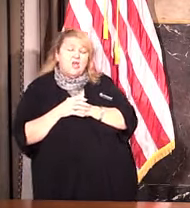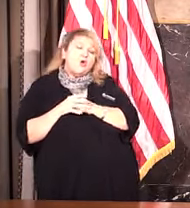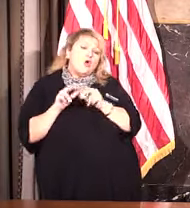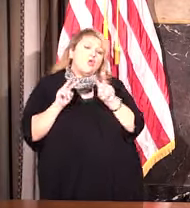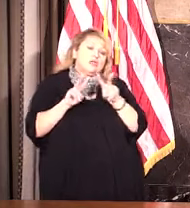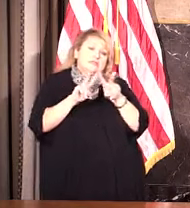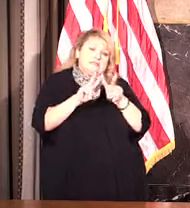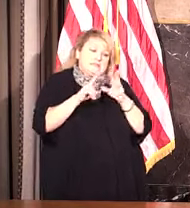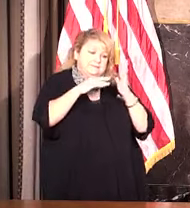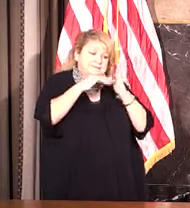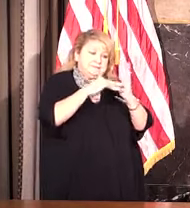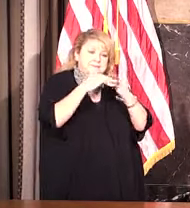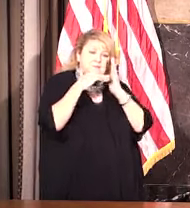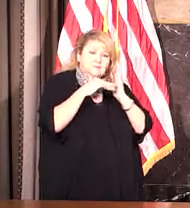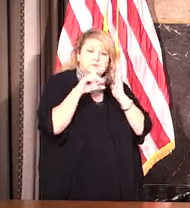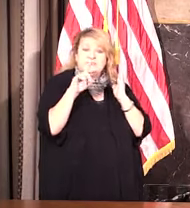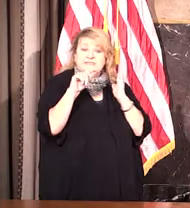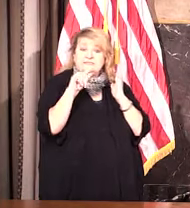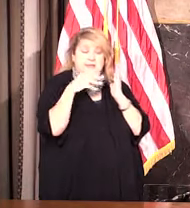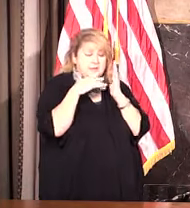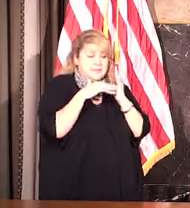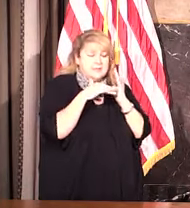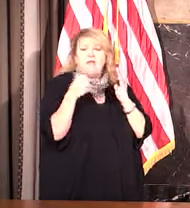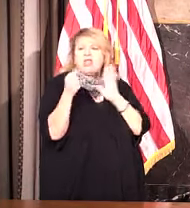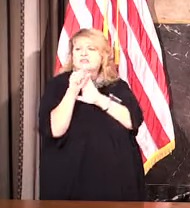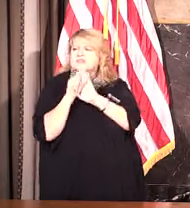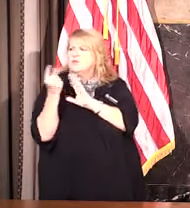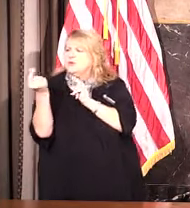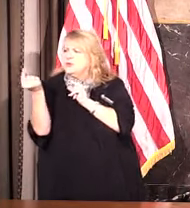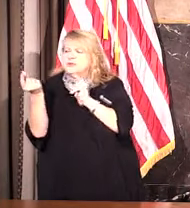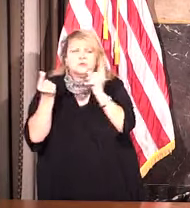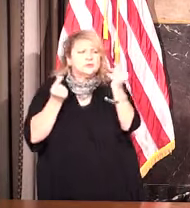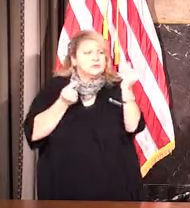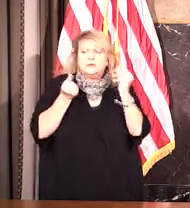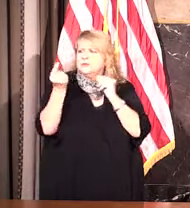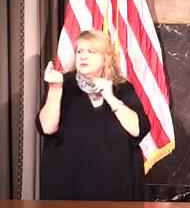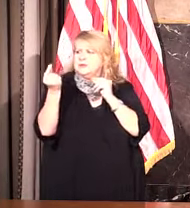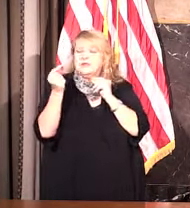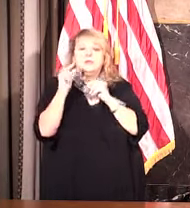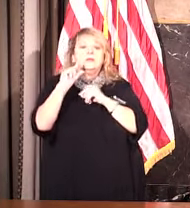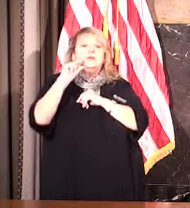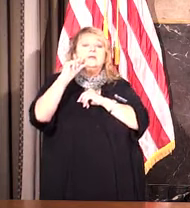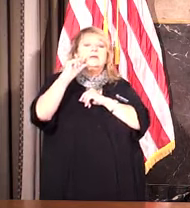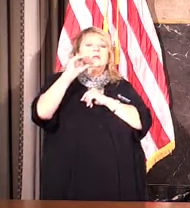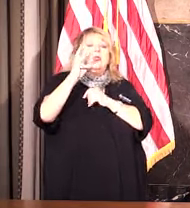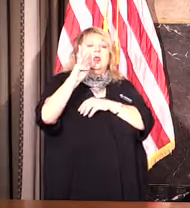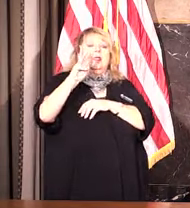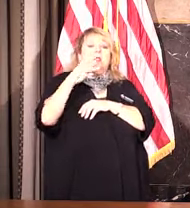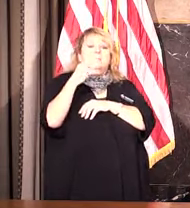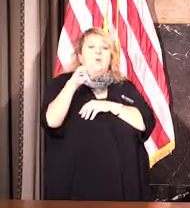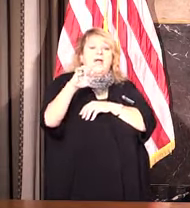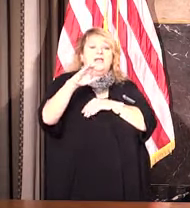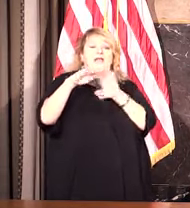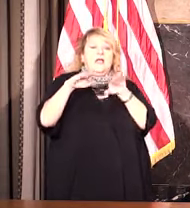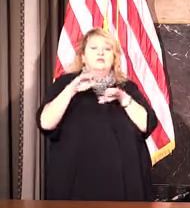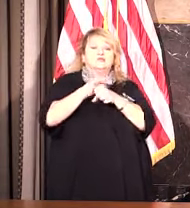all the data. We're looking at what other states are doing. We're looking at what's being recommended by the White House Coronavirus Task Force and so forth.